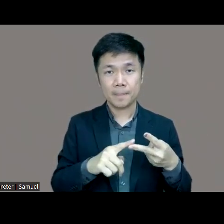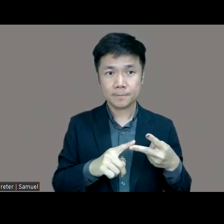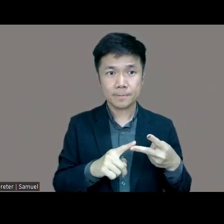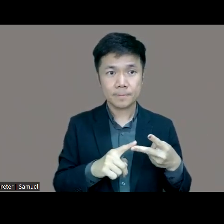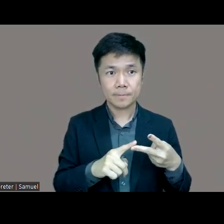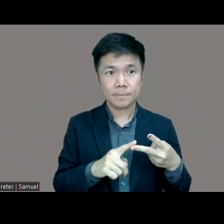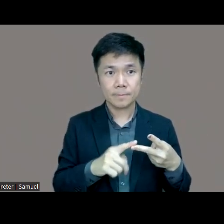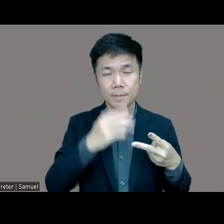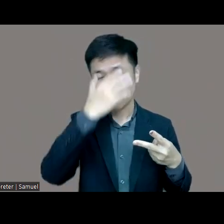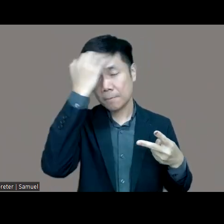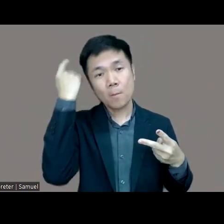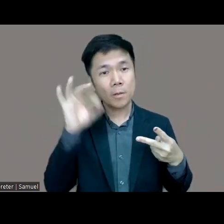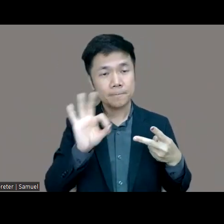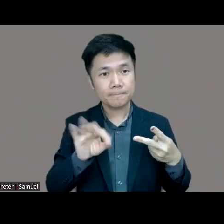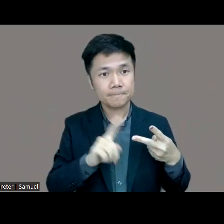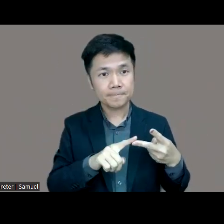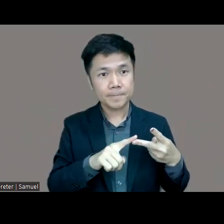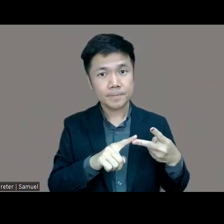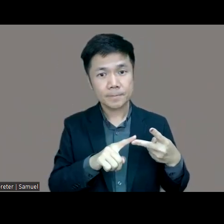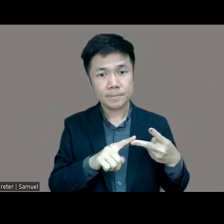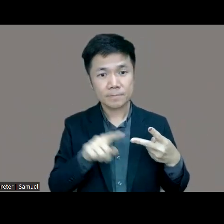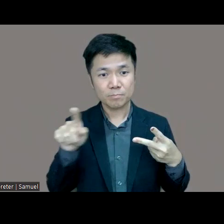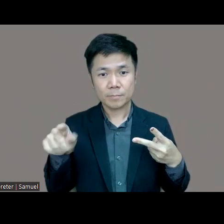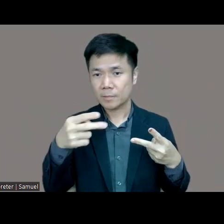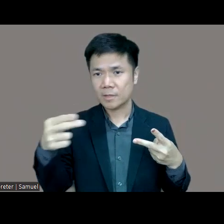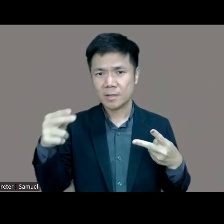the second point from Al-Rashid Kasani.